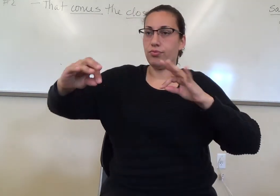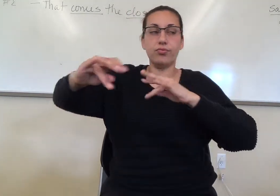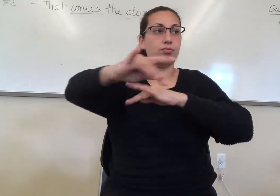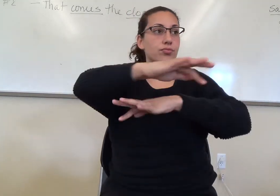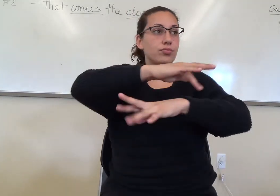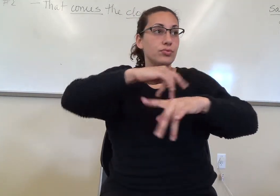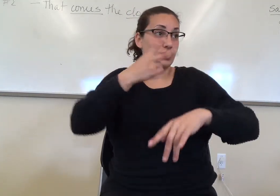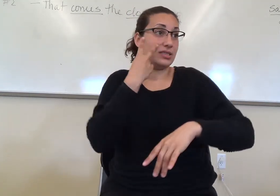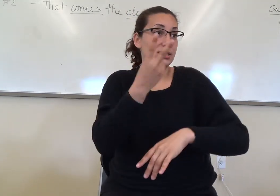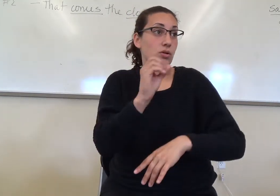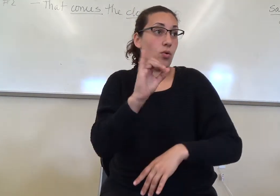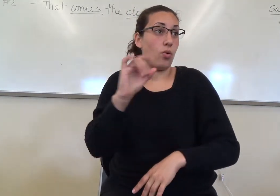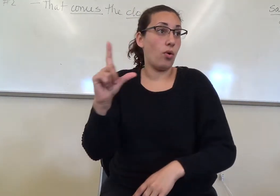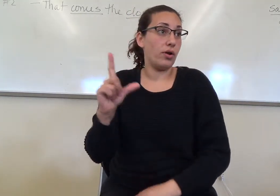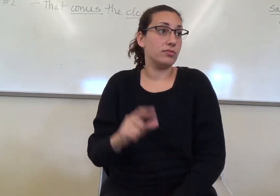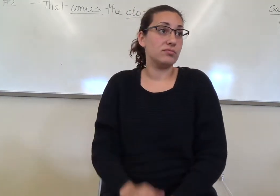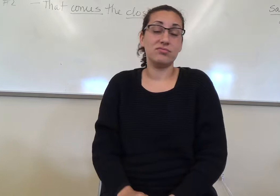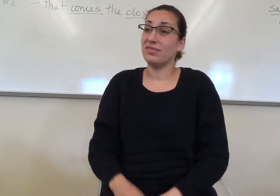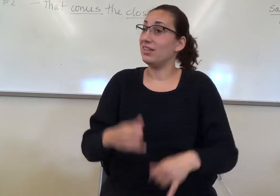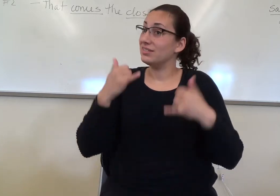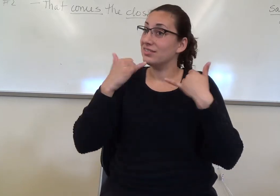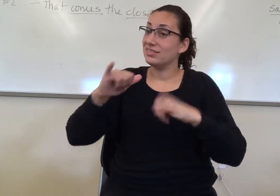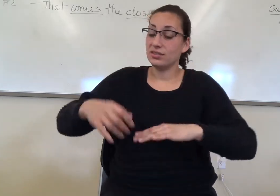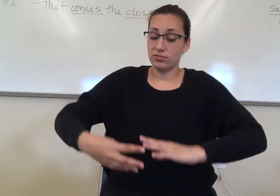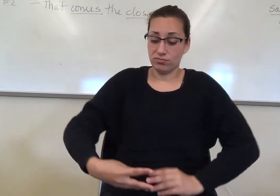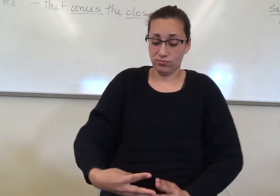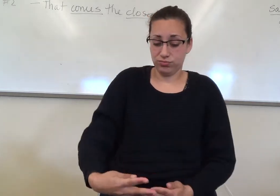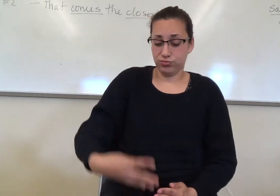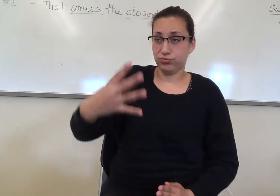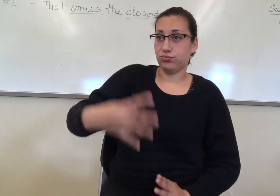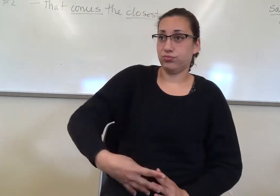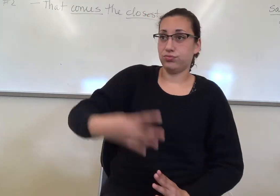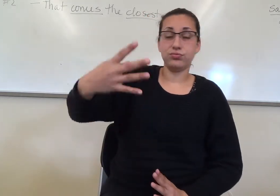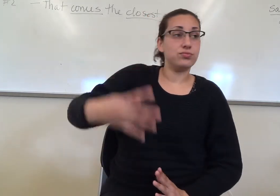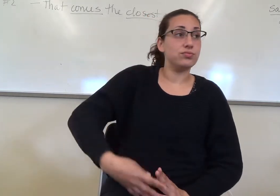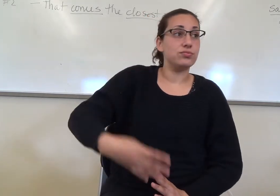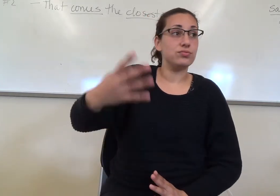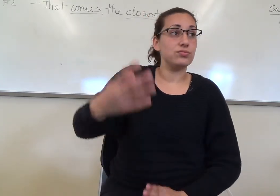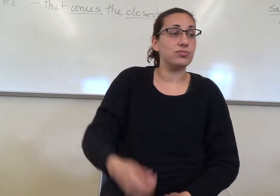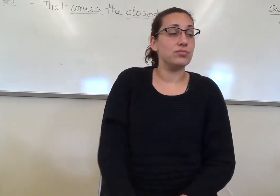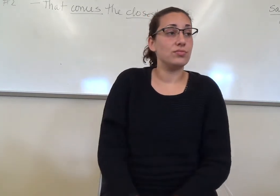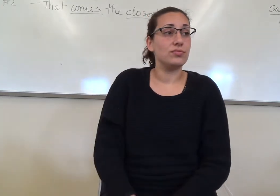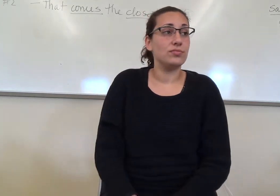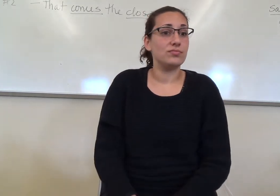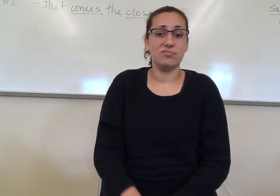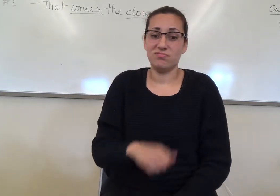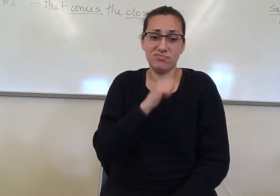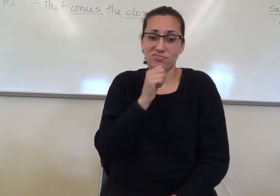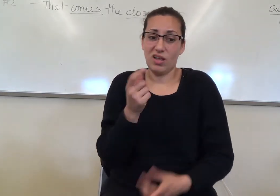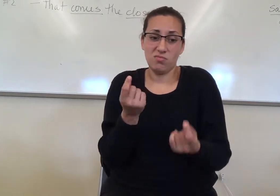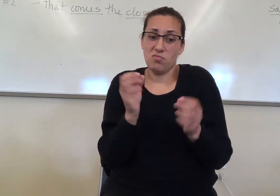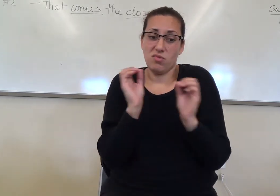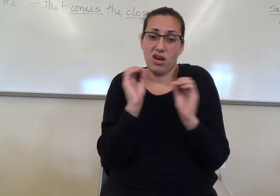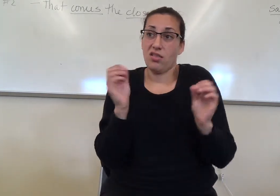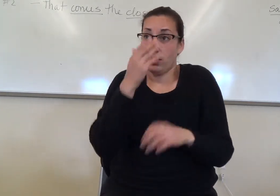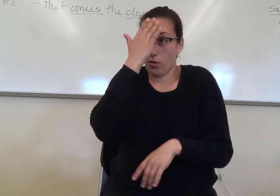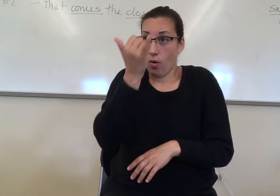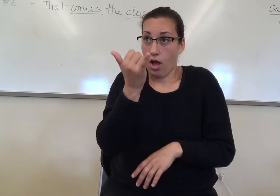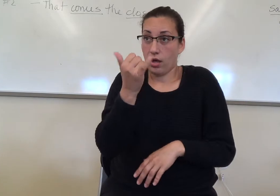and it's still, that oil is still coming up to the surface. They haven't done anything about it because they don't want to disturb, because